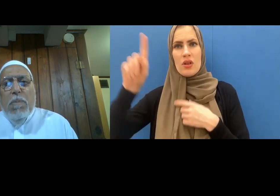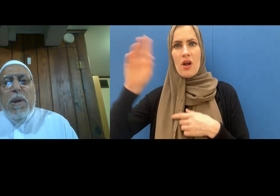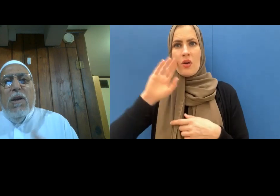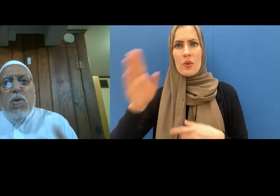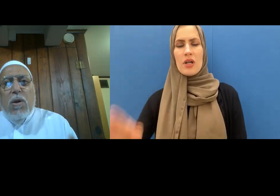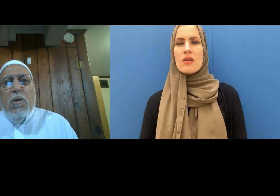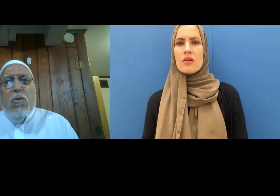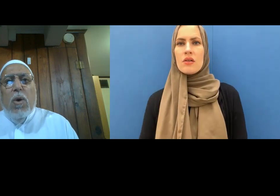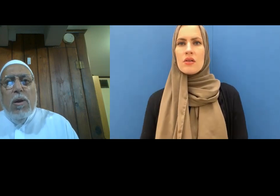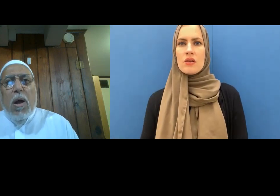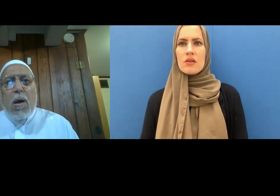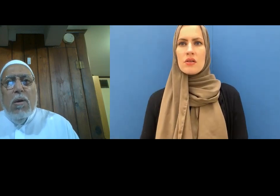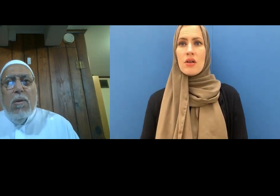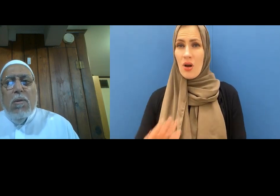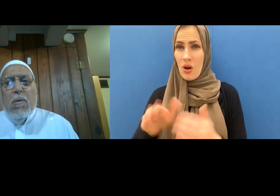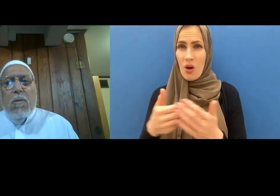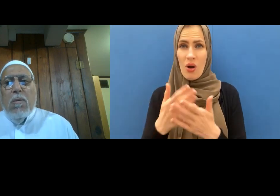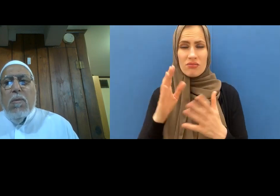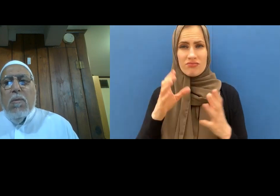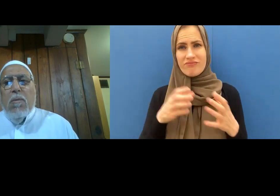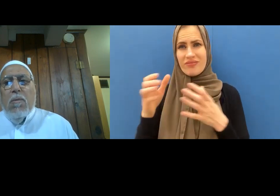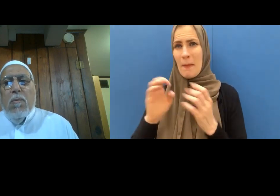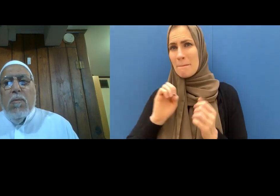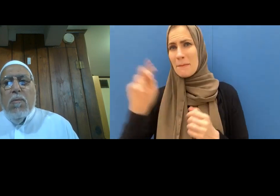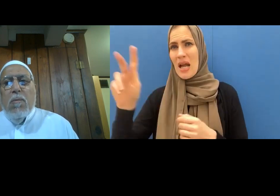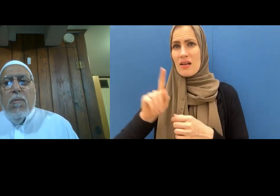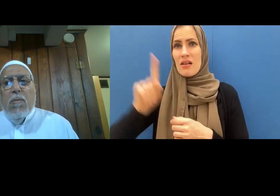You will be returned to Allah.